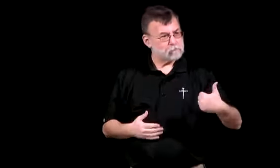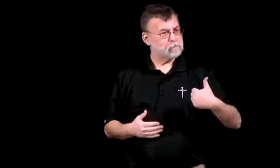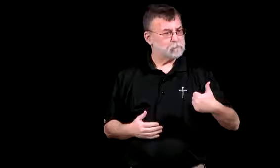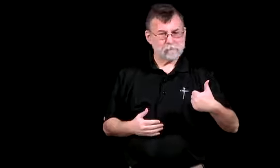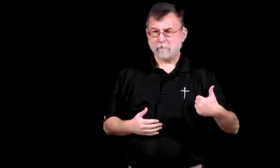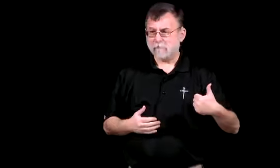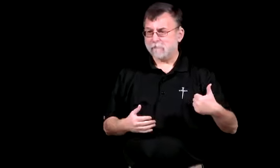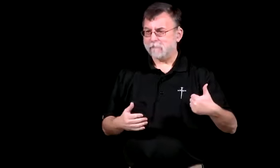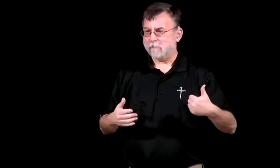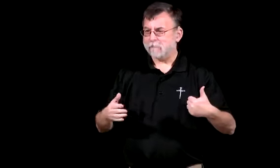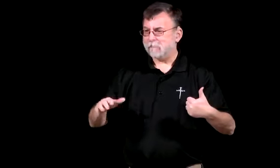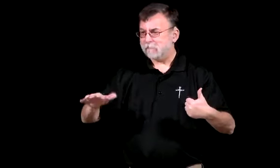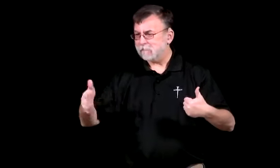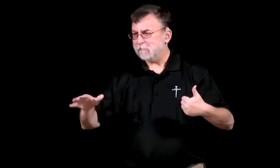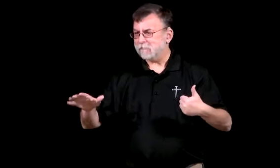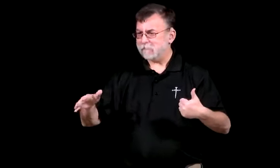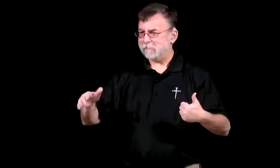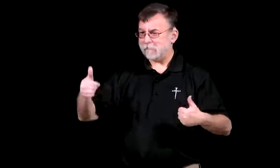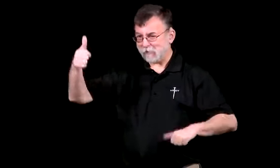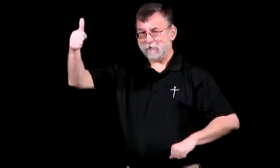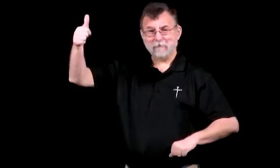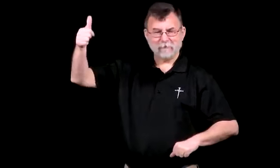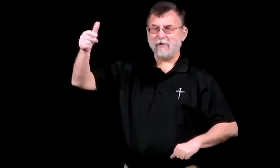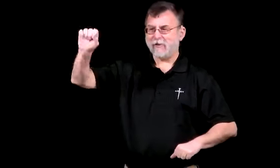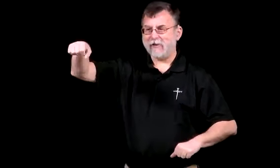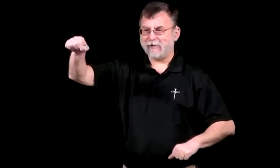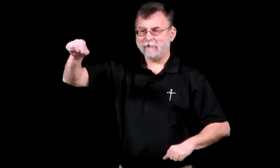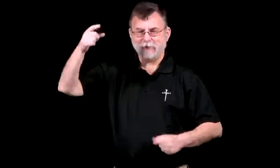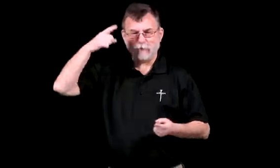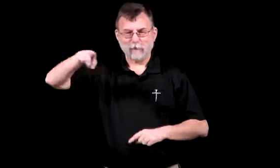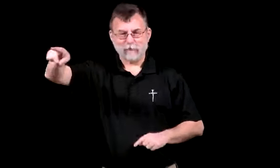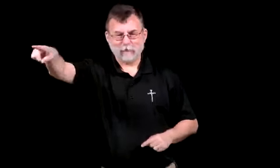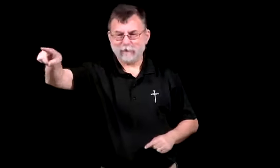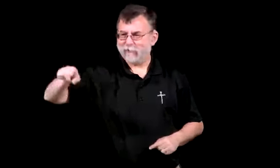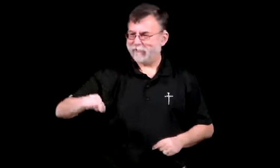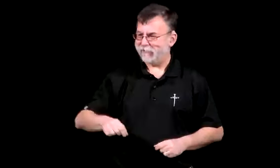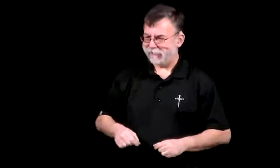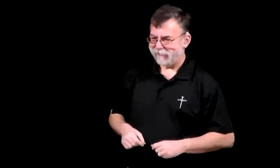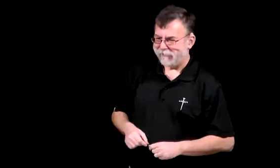Is it good? Lousy? So-so? Good? Okay, I'm seeing some thumbs up.